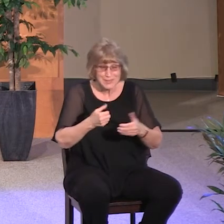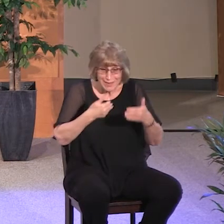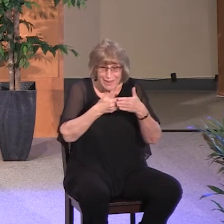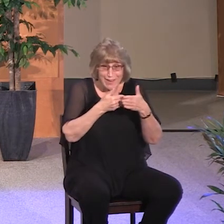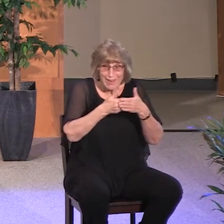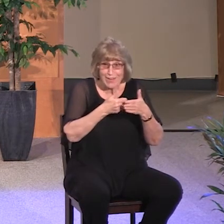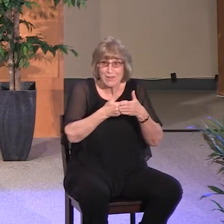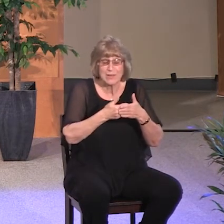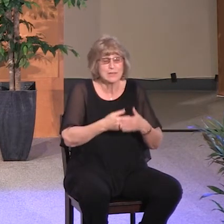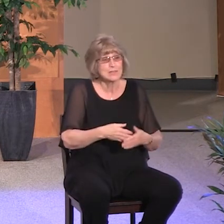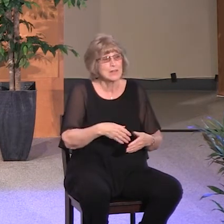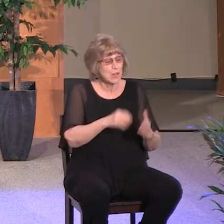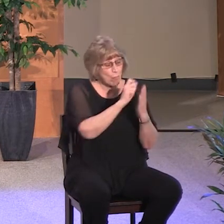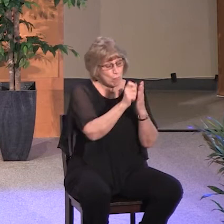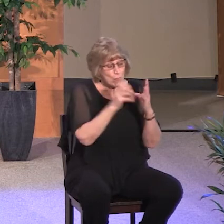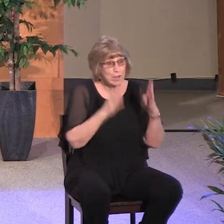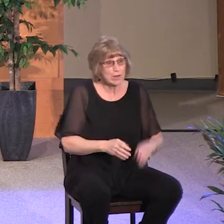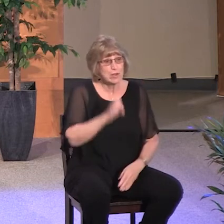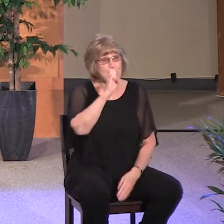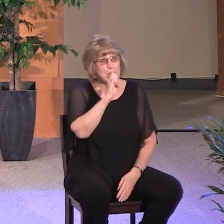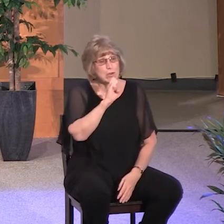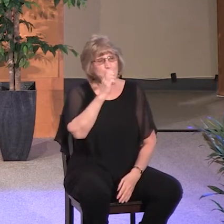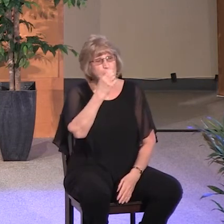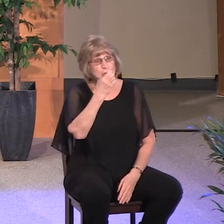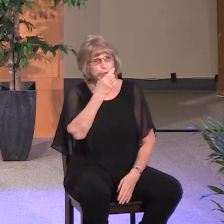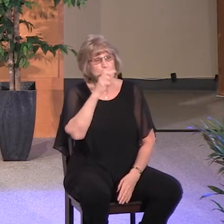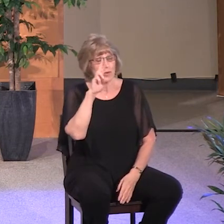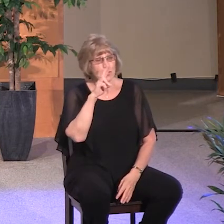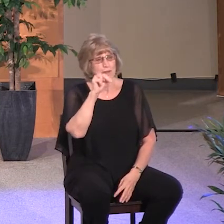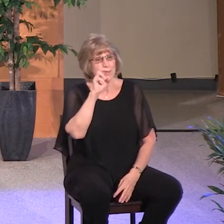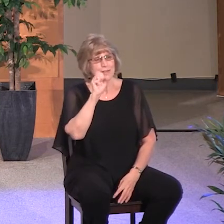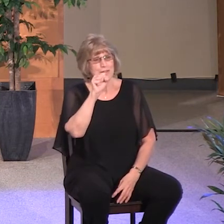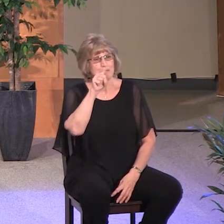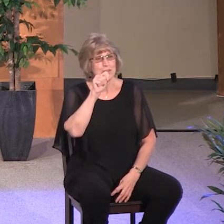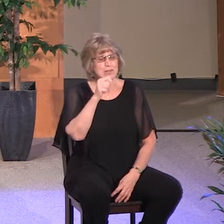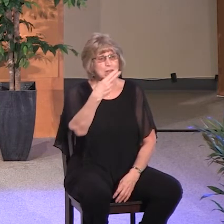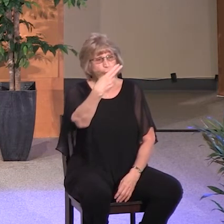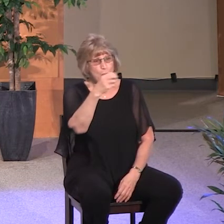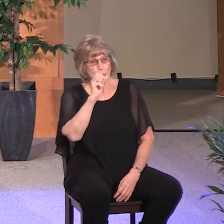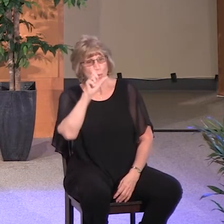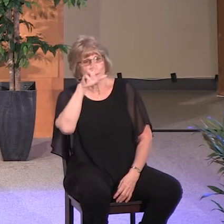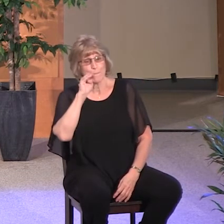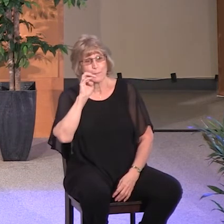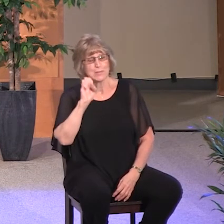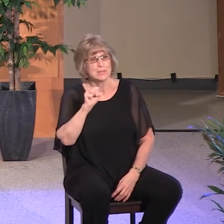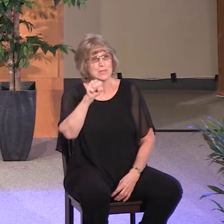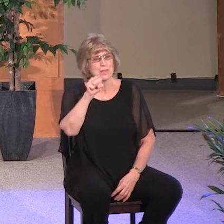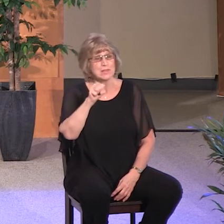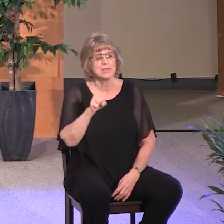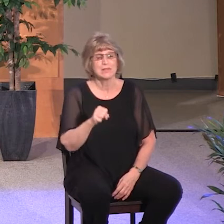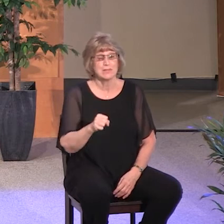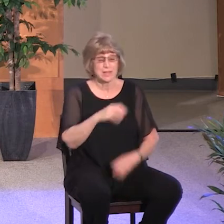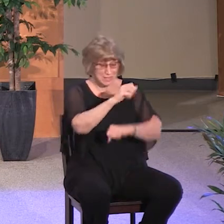we have Ernest Holmes. Ernest Holmes is the founder of a New Thought movement, spiritual movement known as religious